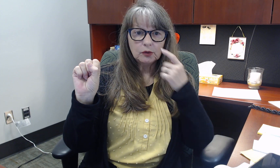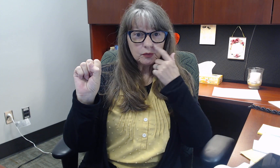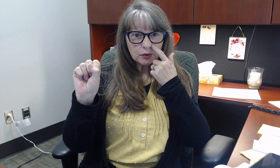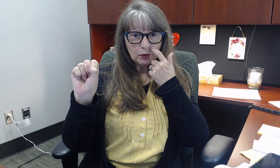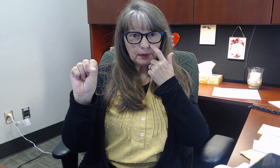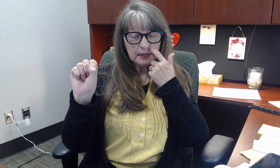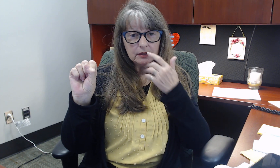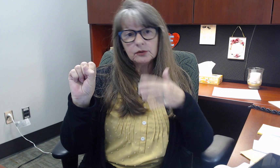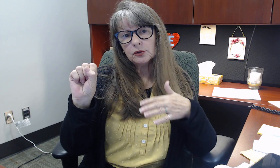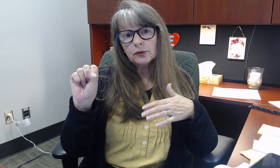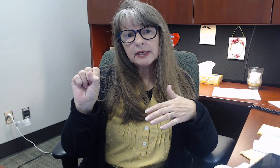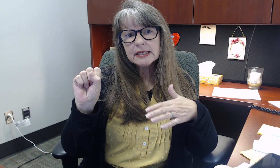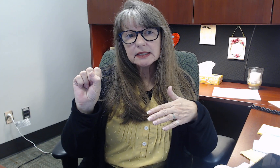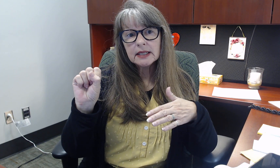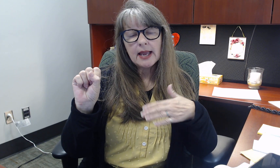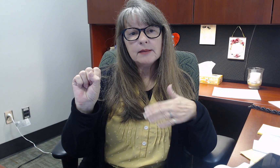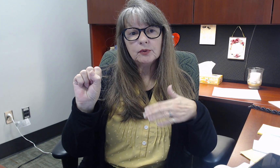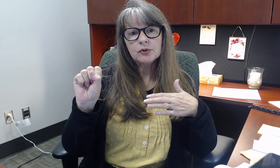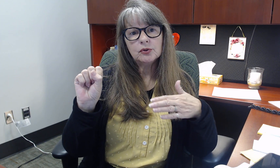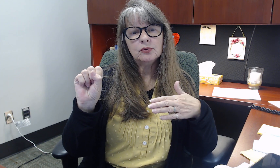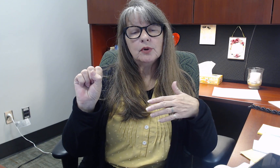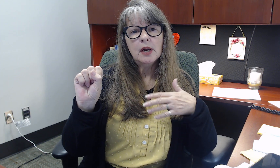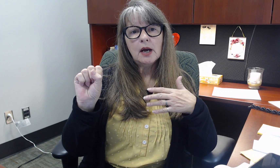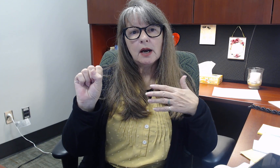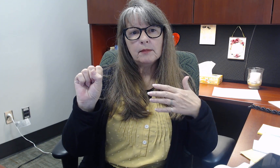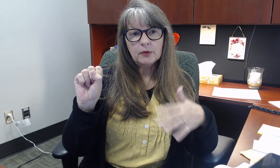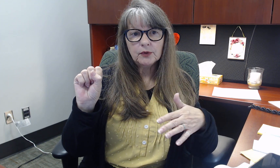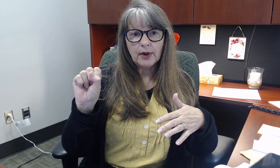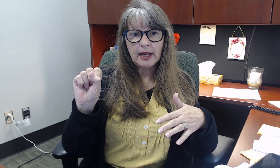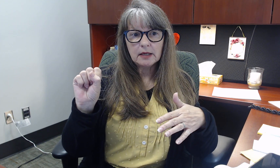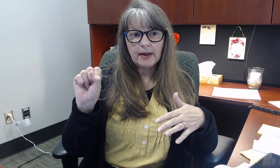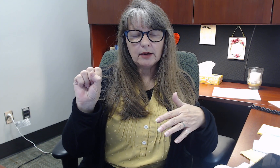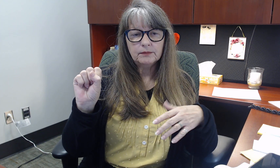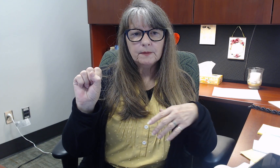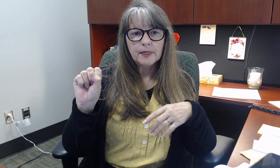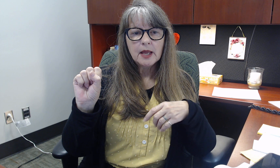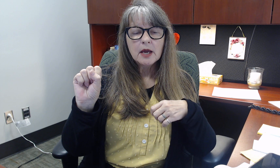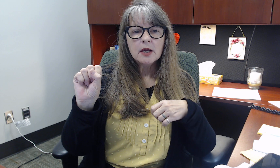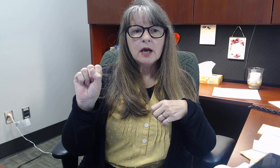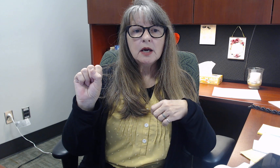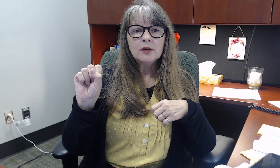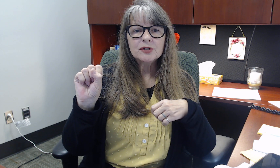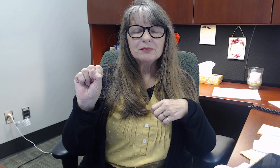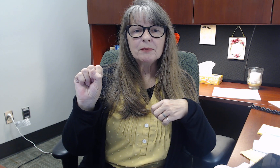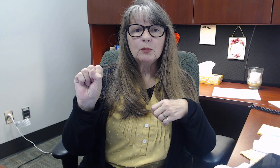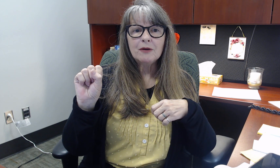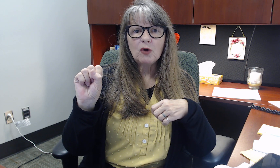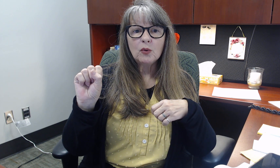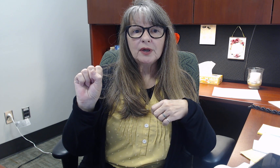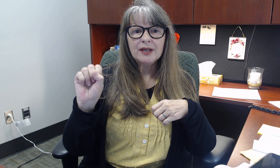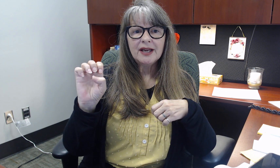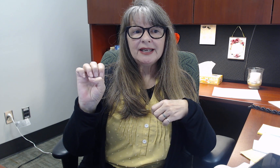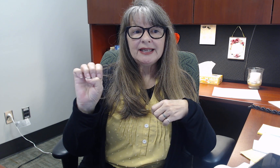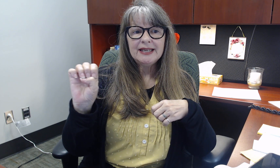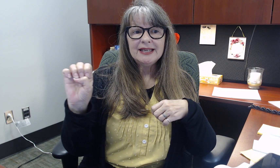so you're easily able to move your hand about. So remember we have already done